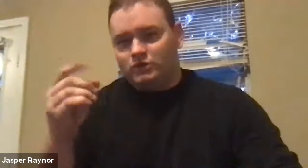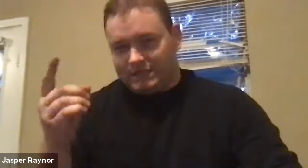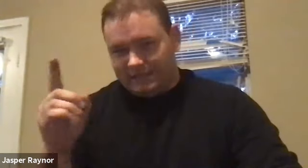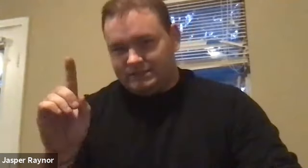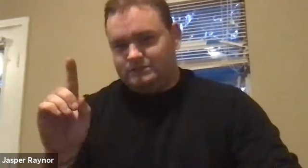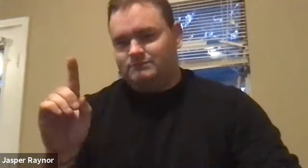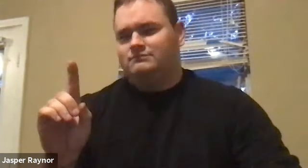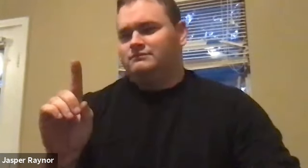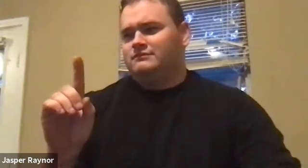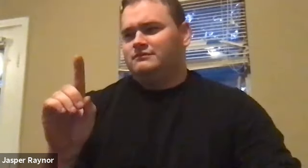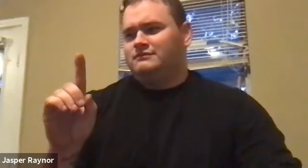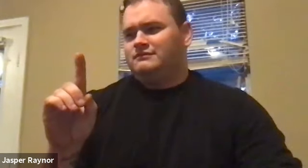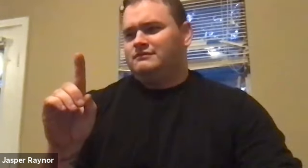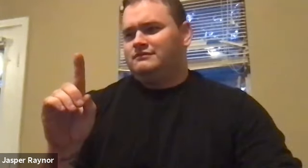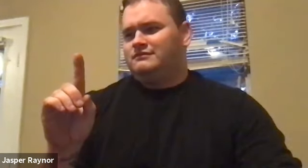G-O-O-D. Good.